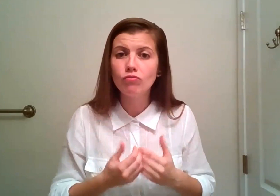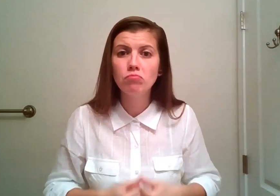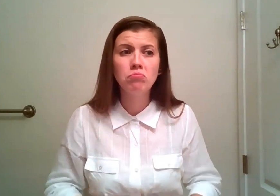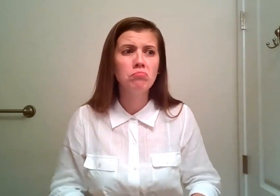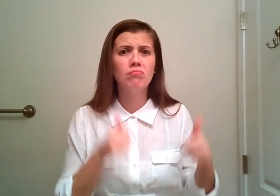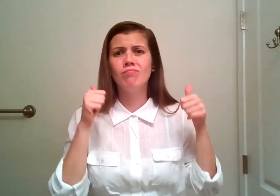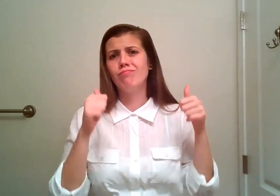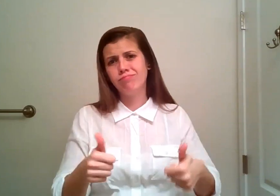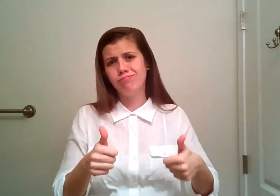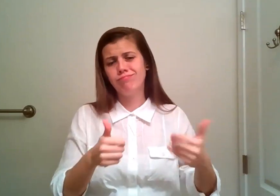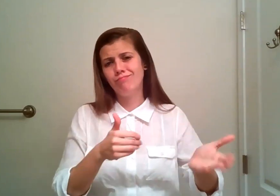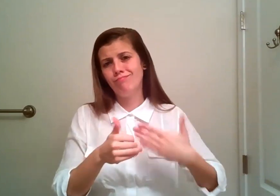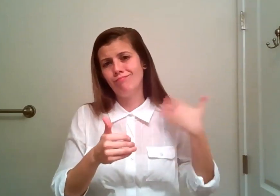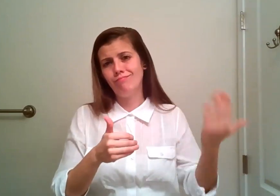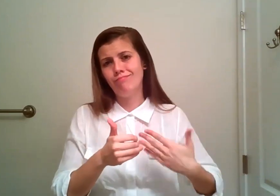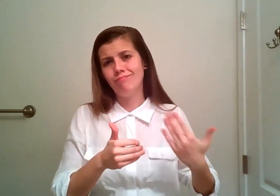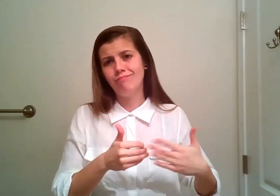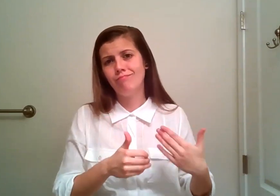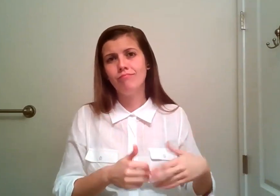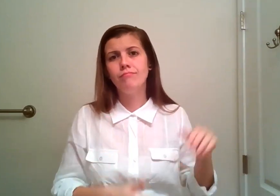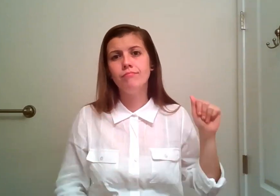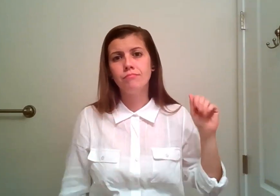I entered the class and it was easy.